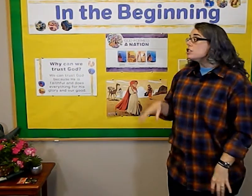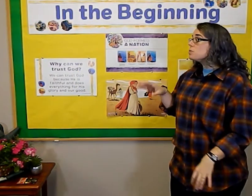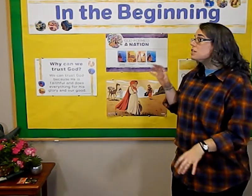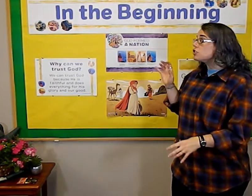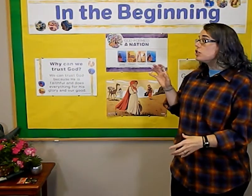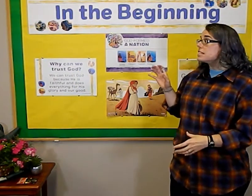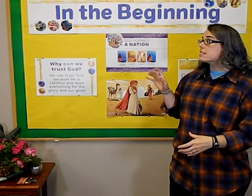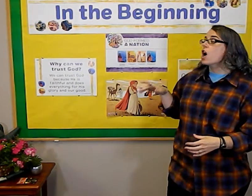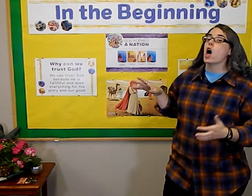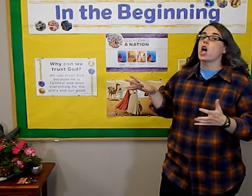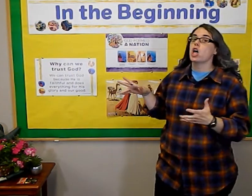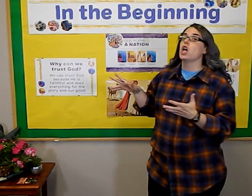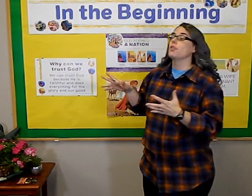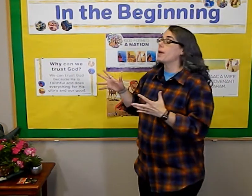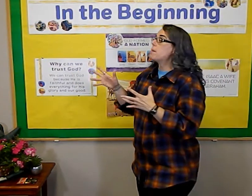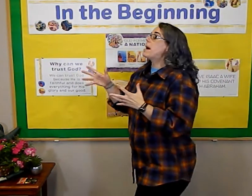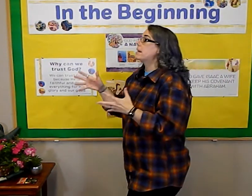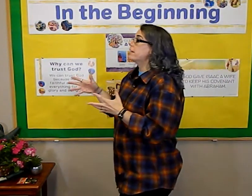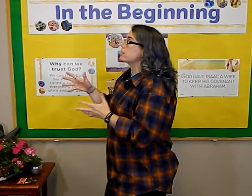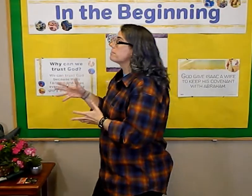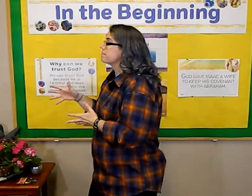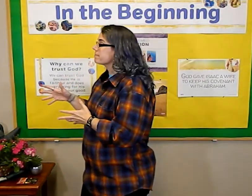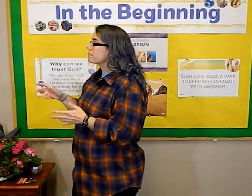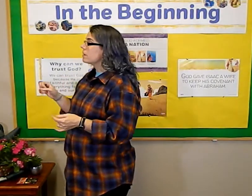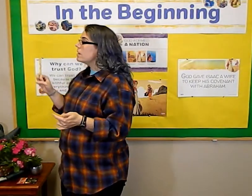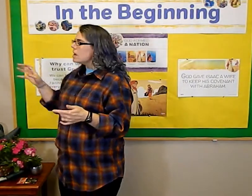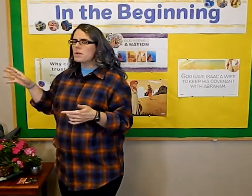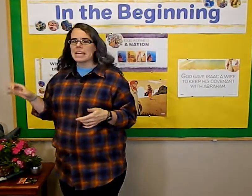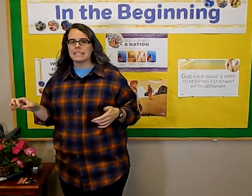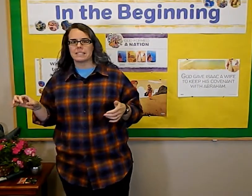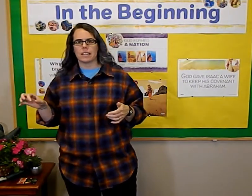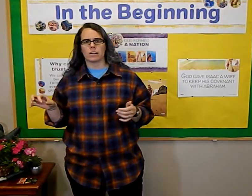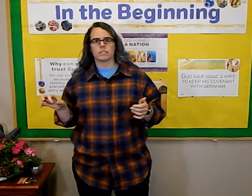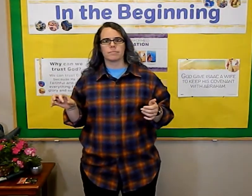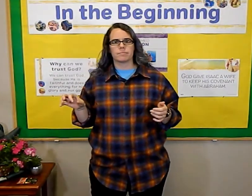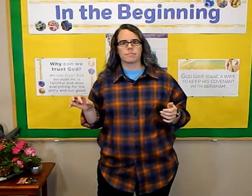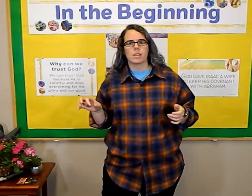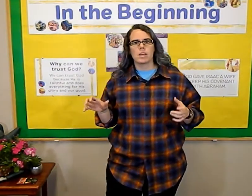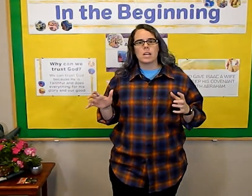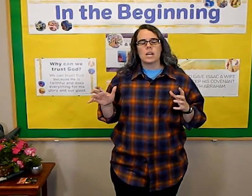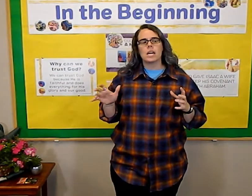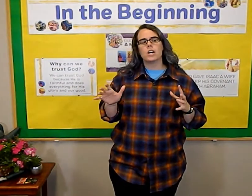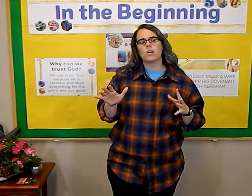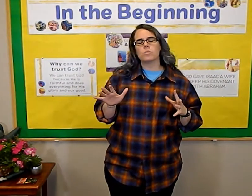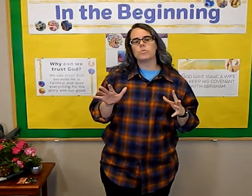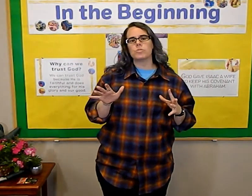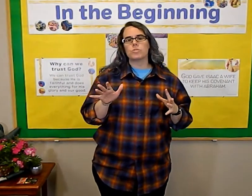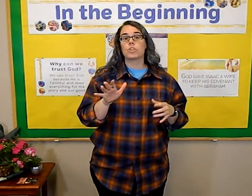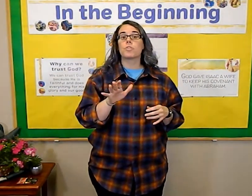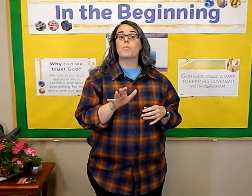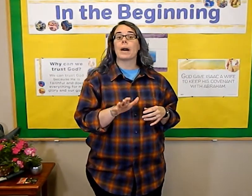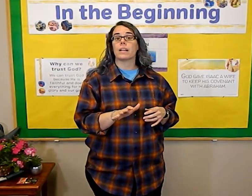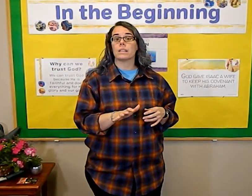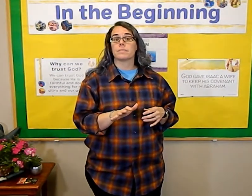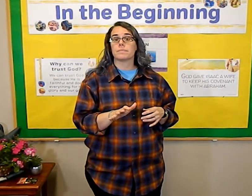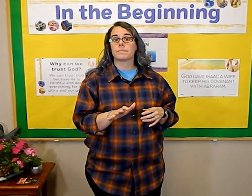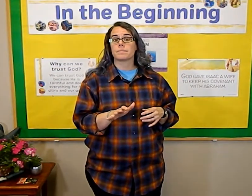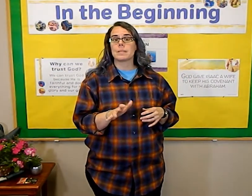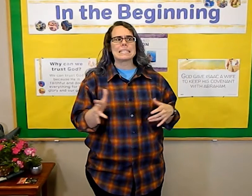So he journeys all the way back there. And when he gets there, he goes to the well. And he's like,